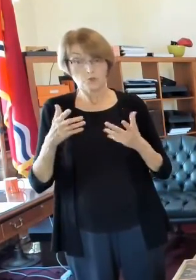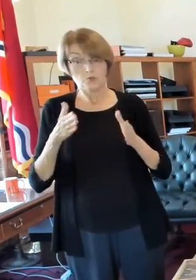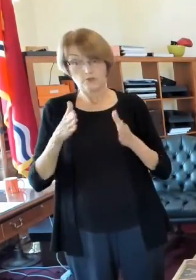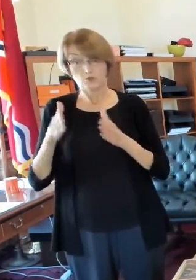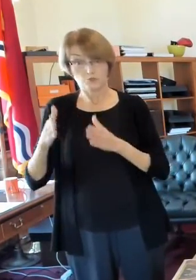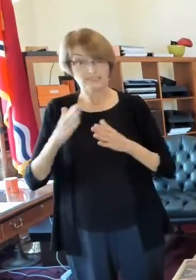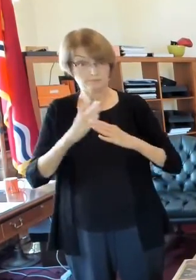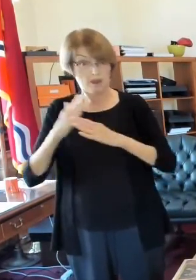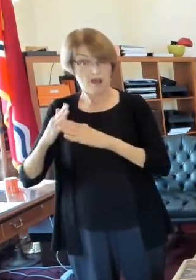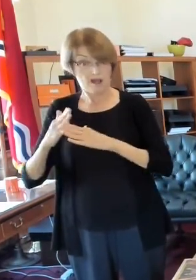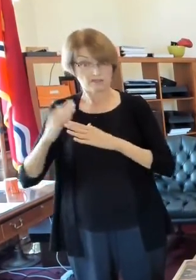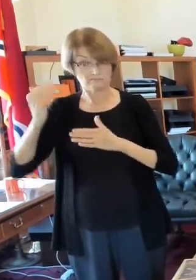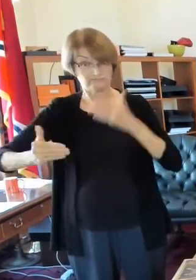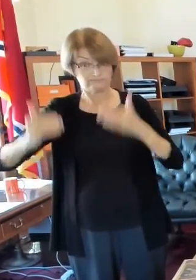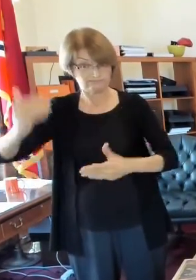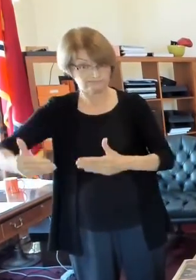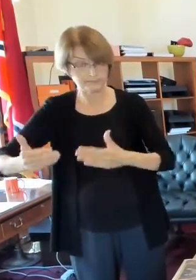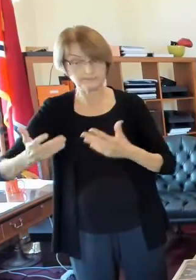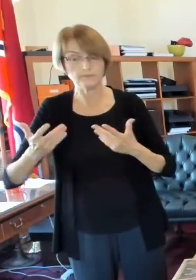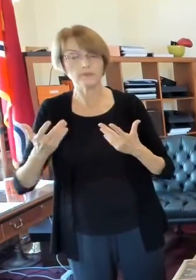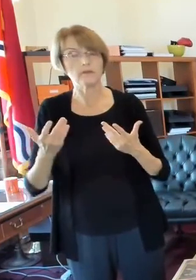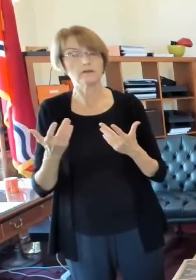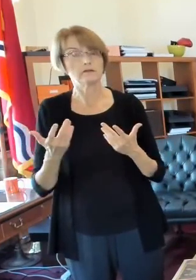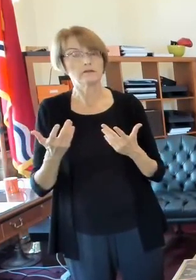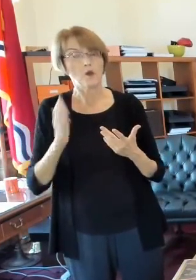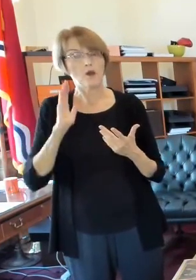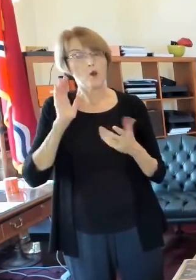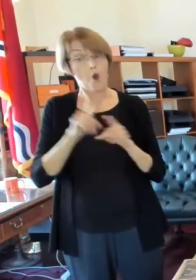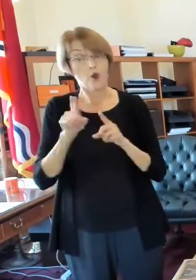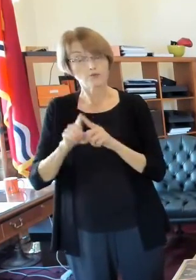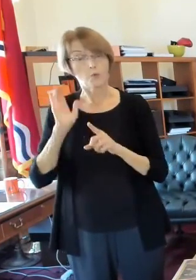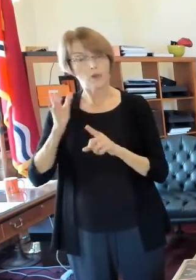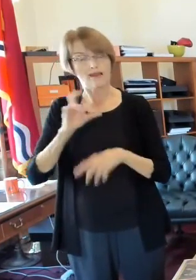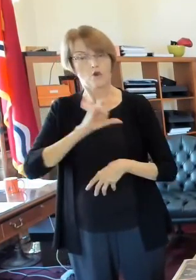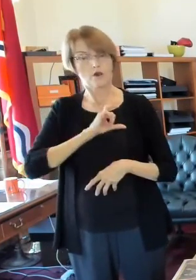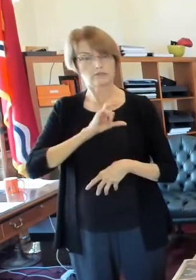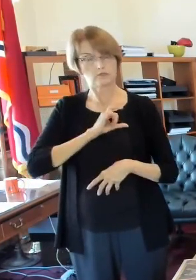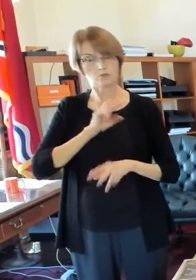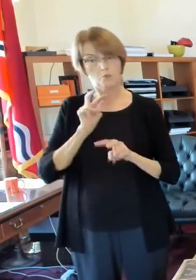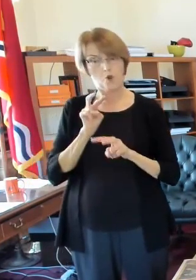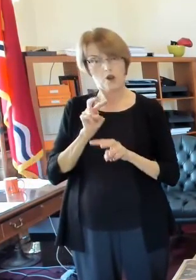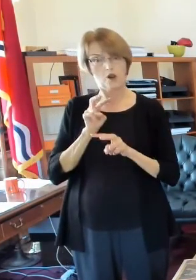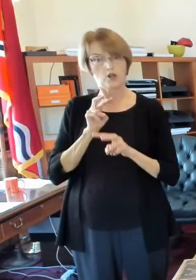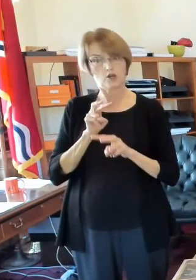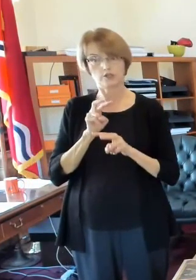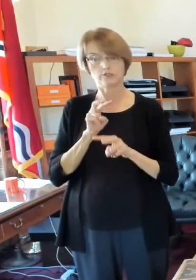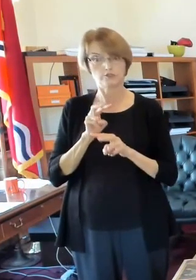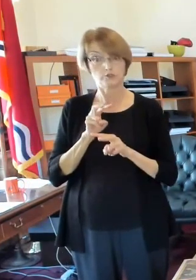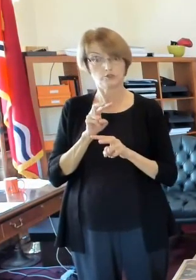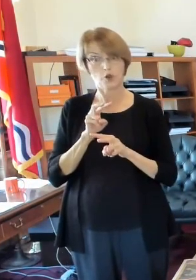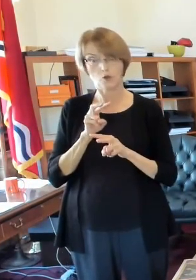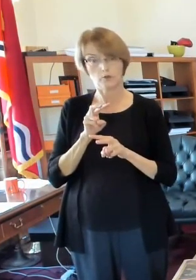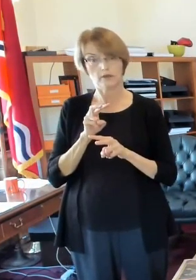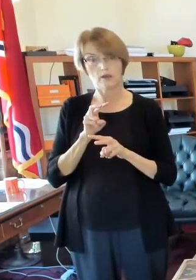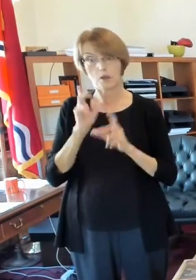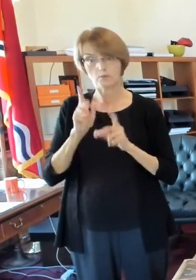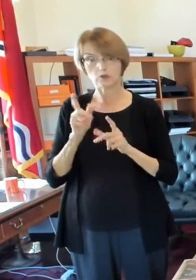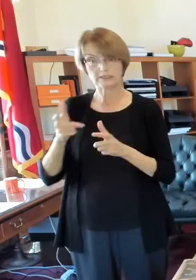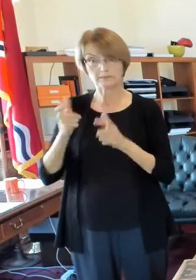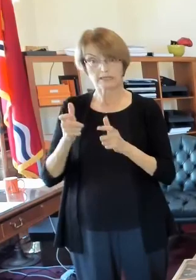streets, are there officers who also will be enforcing a lot of the speeding and other things that happen along with